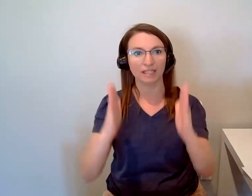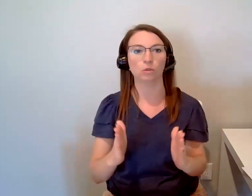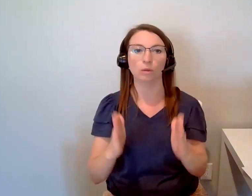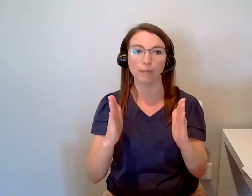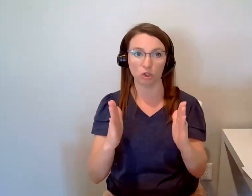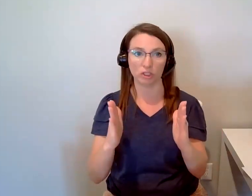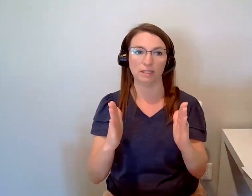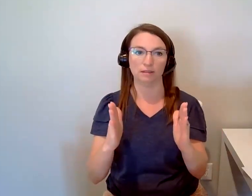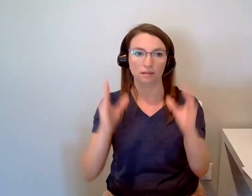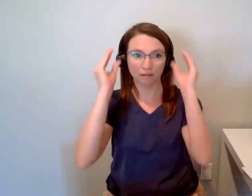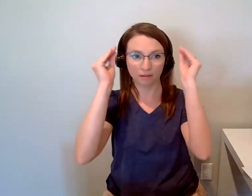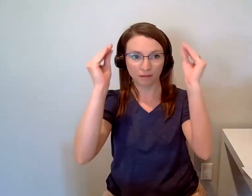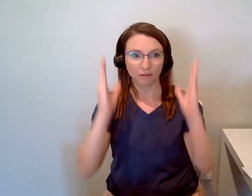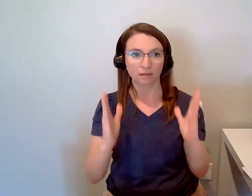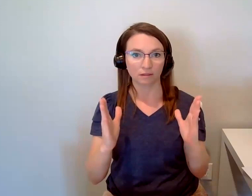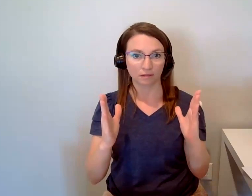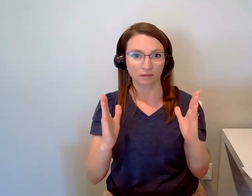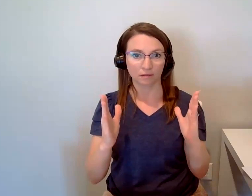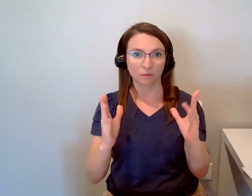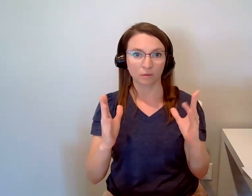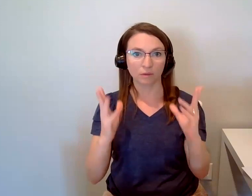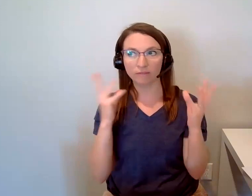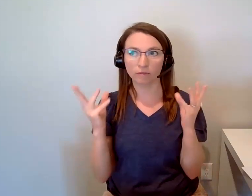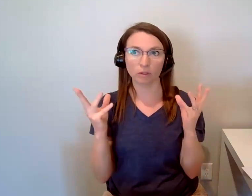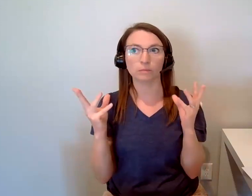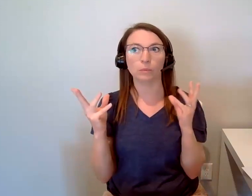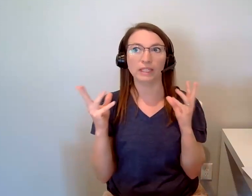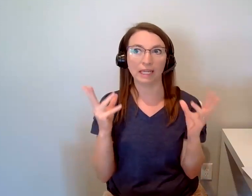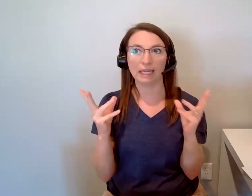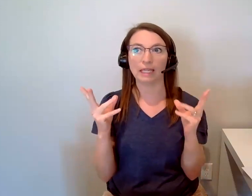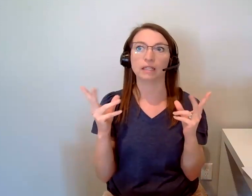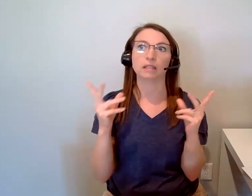into a person. So a lot of verb we can